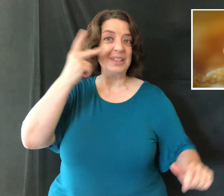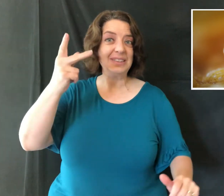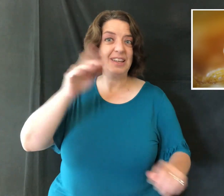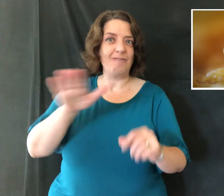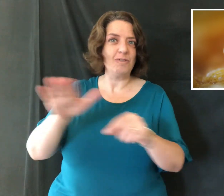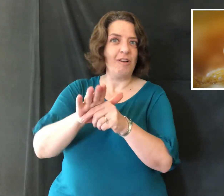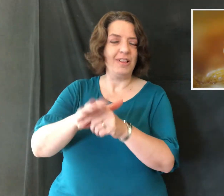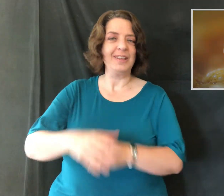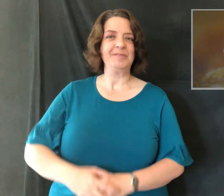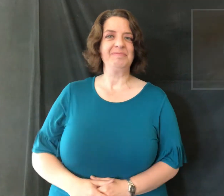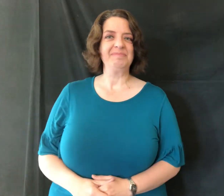bigger.